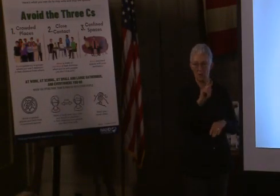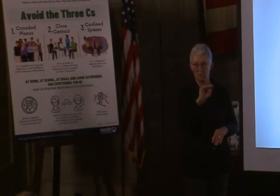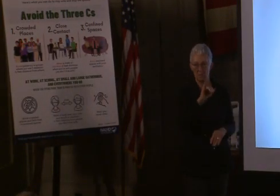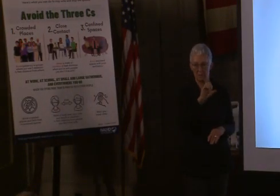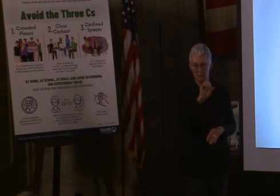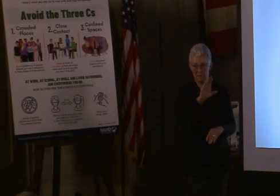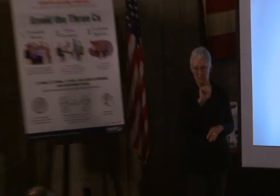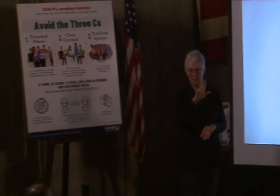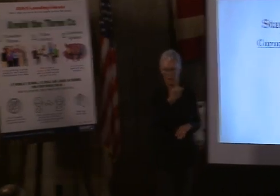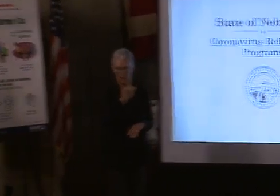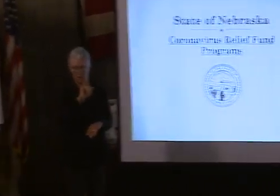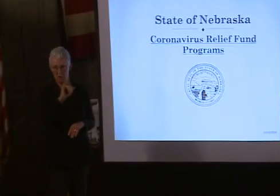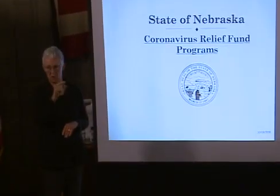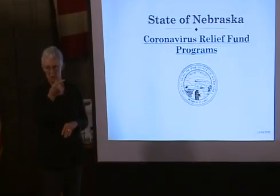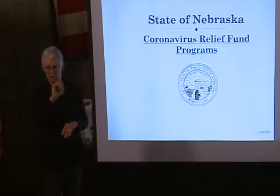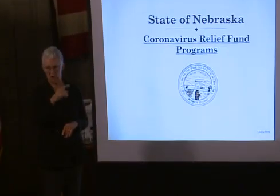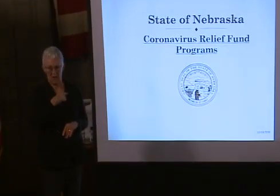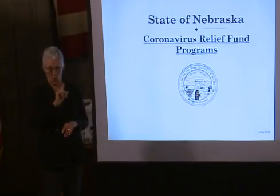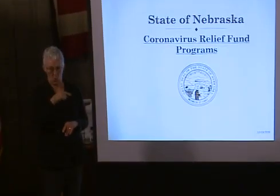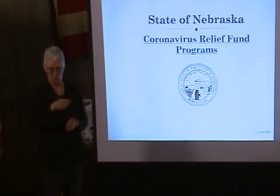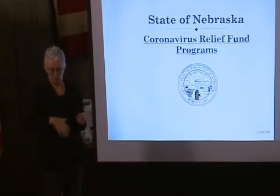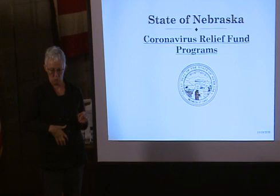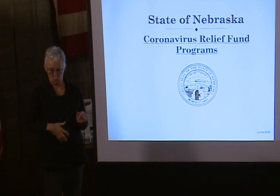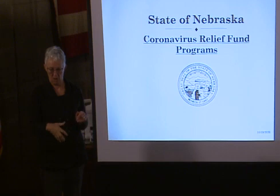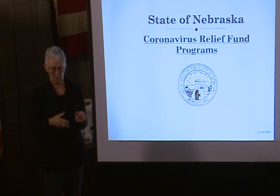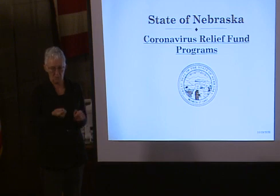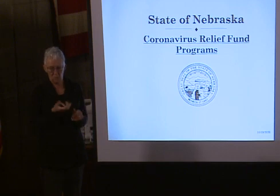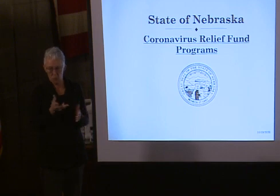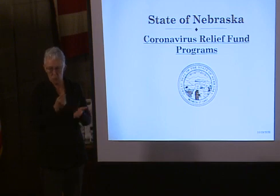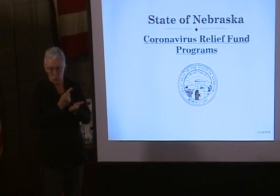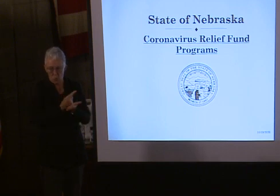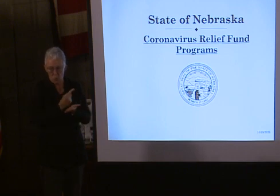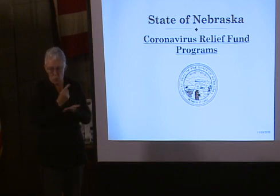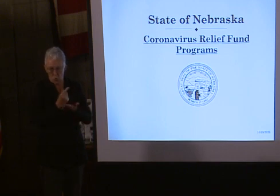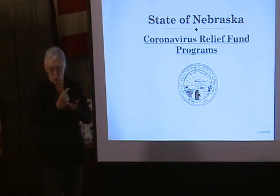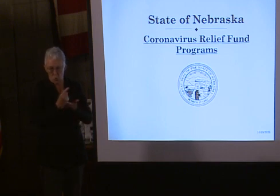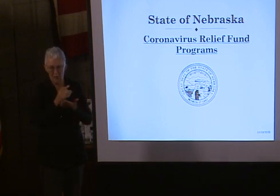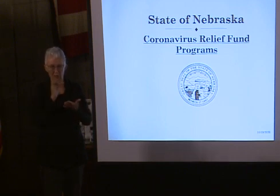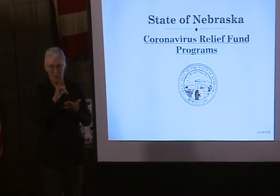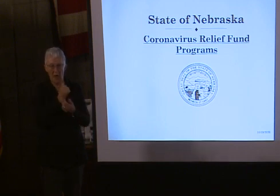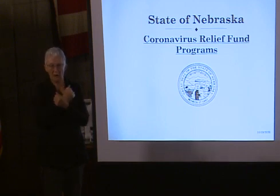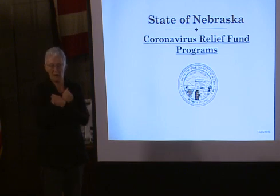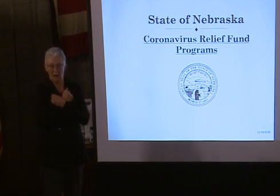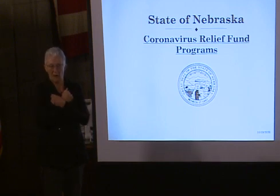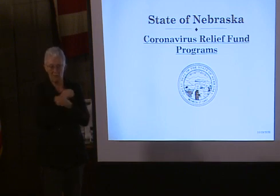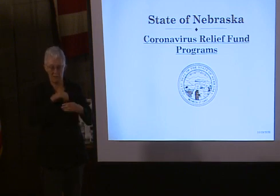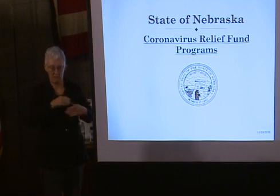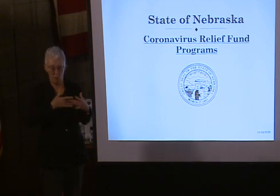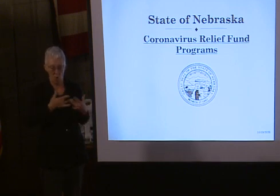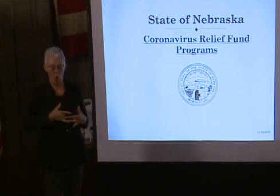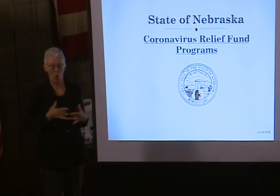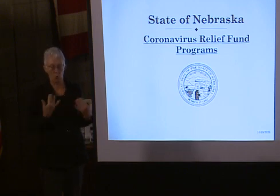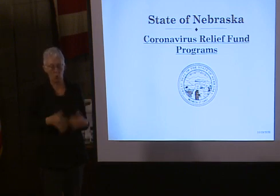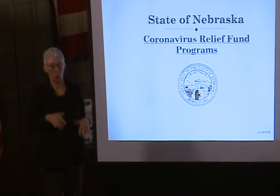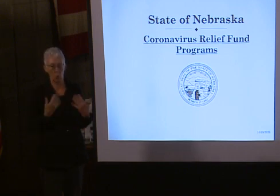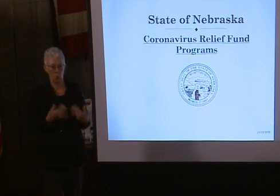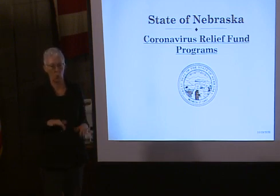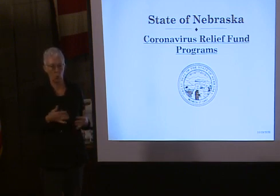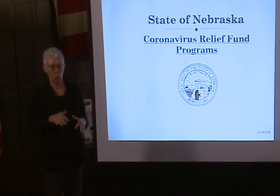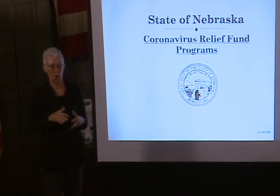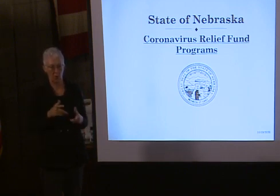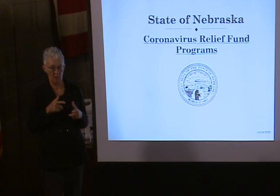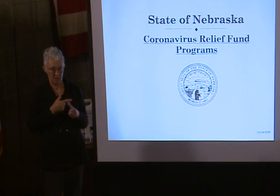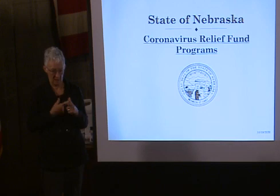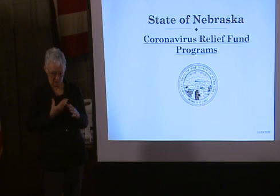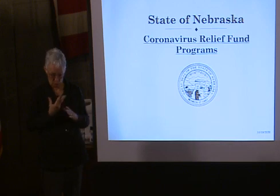was only able to carry those precious lives for a few weeks, the love I had for them was immeasurable, as was the pain that came with